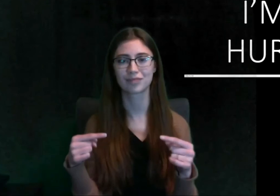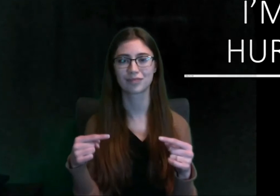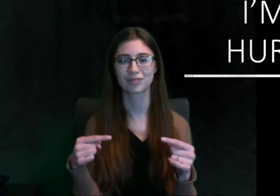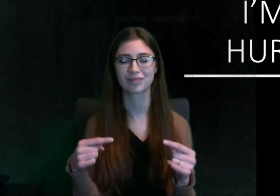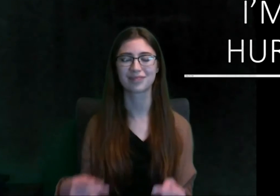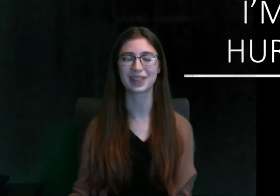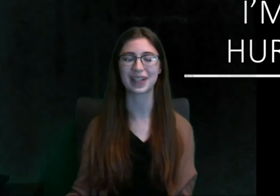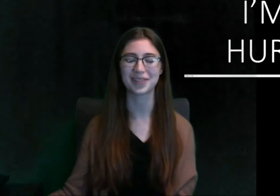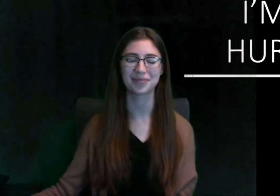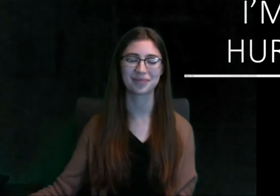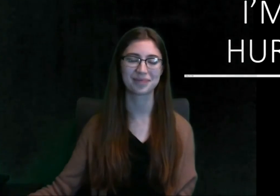Good.